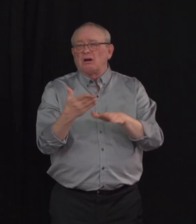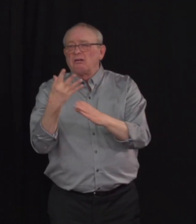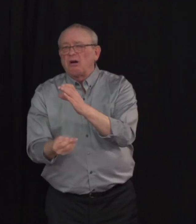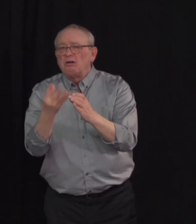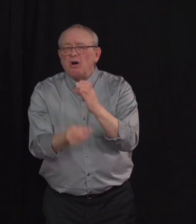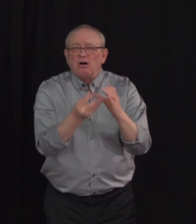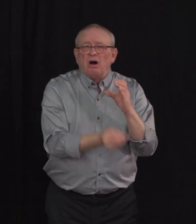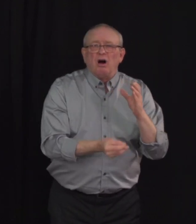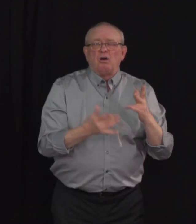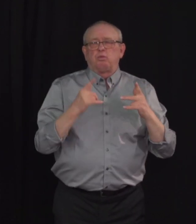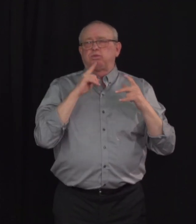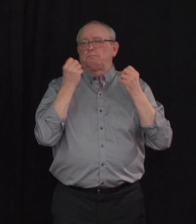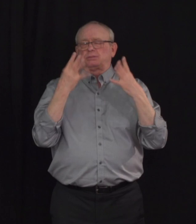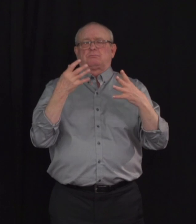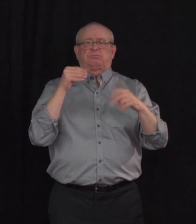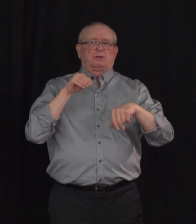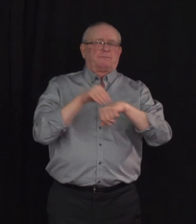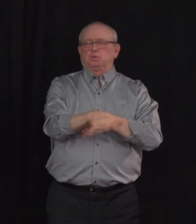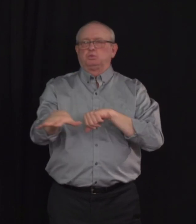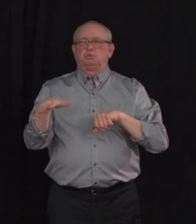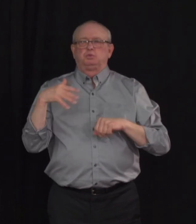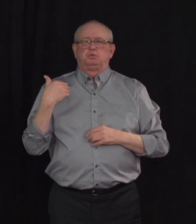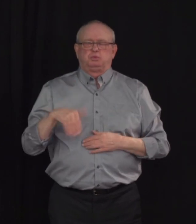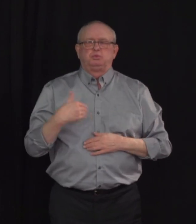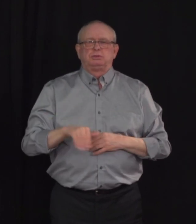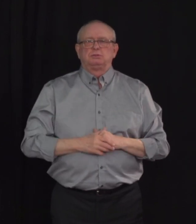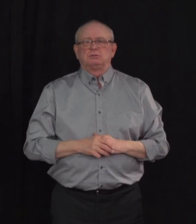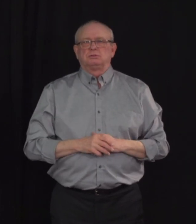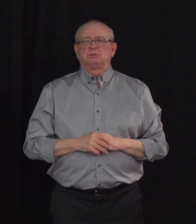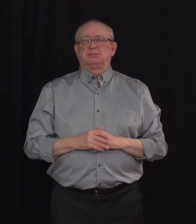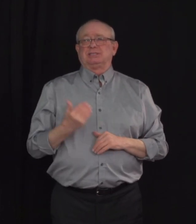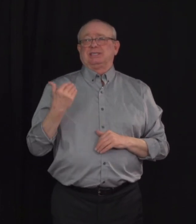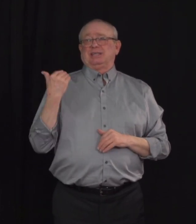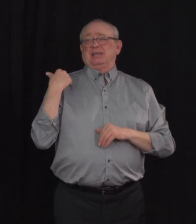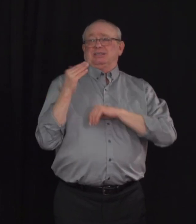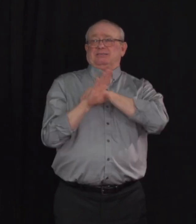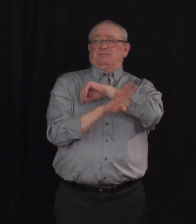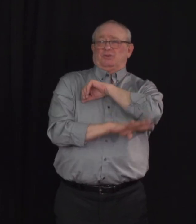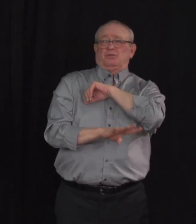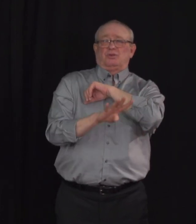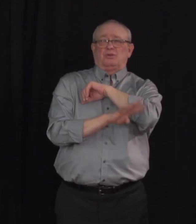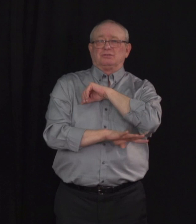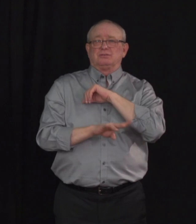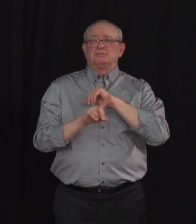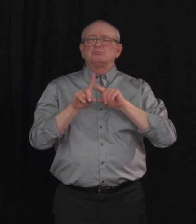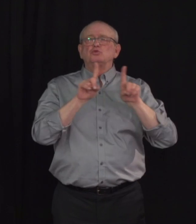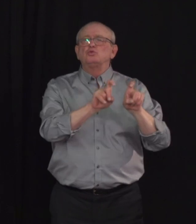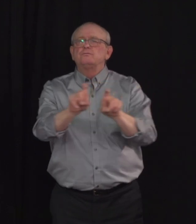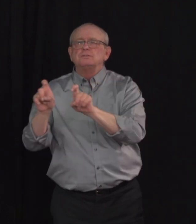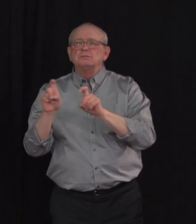Quality Council of Alberta released the results of a survey of Albertans' experiences during the pandemic. Its findings are not